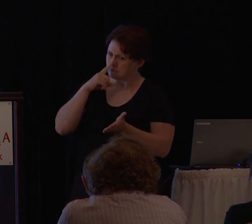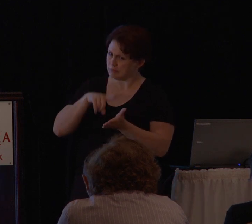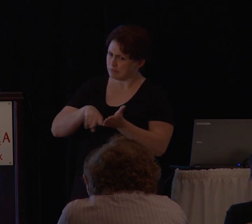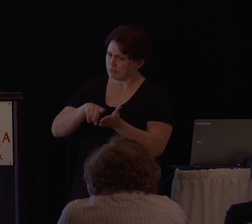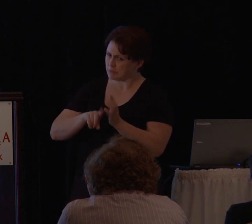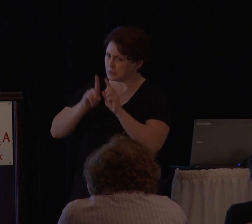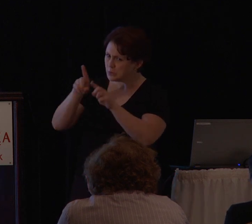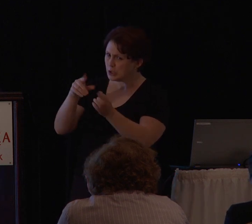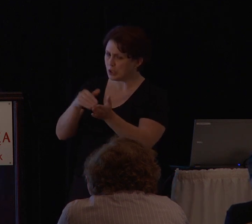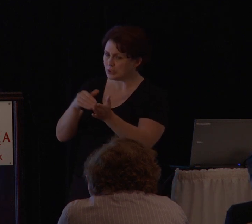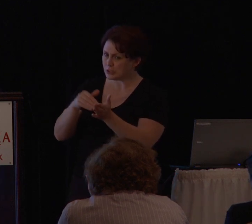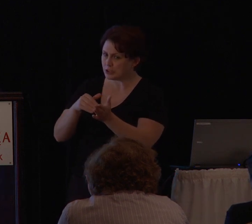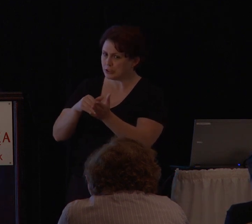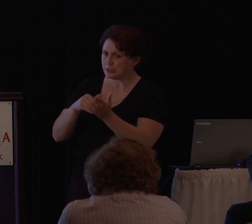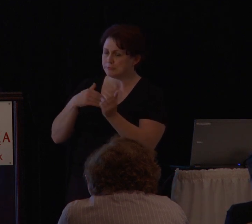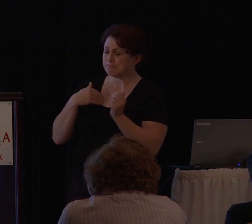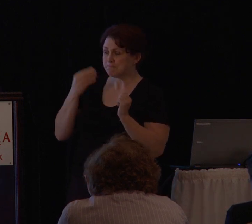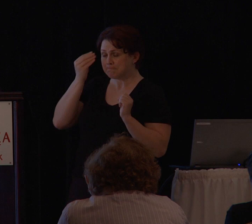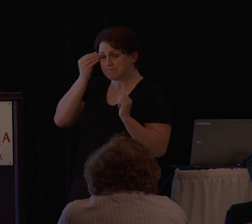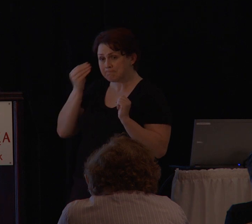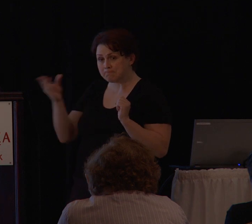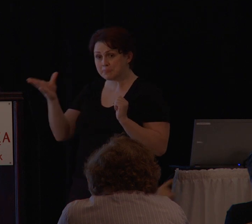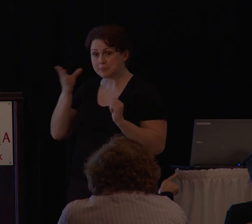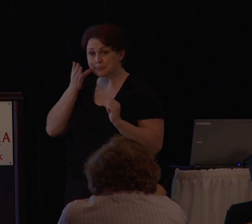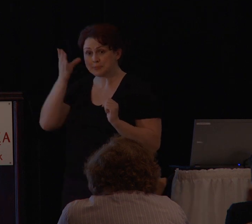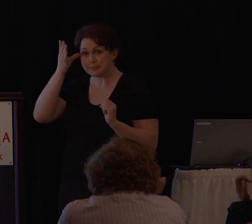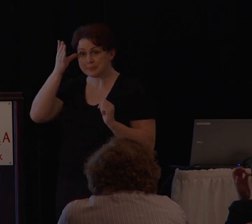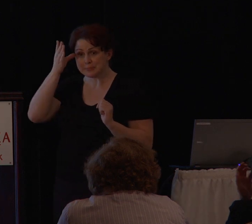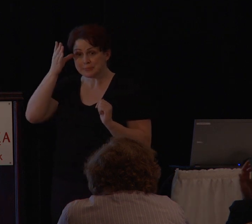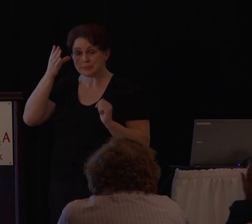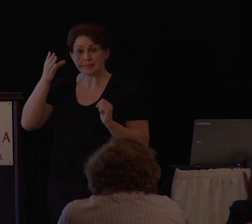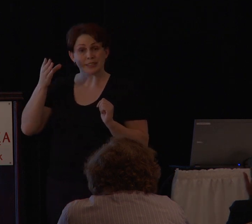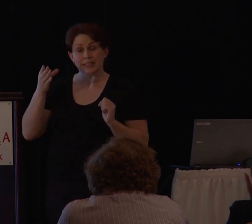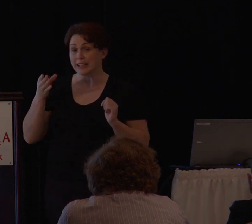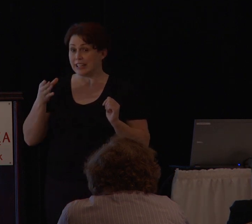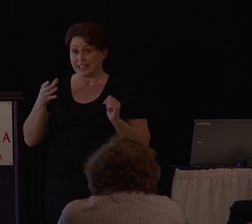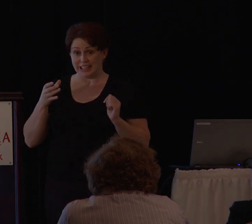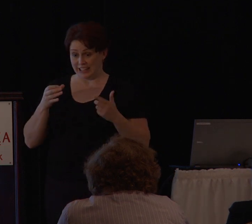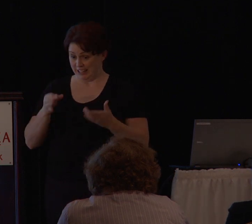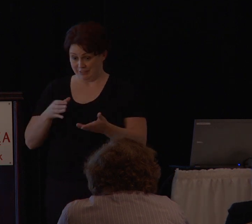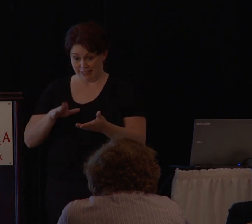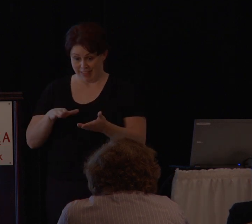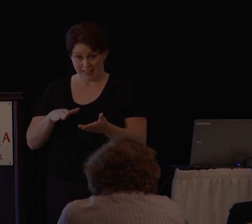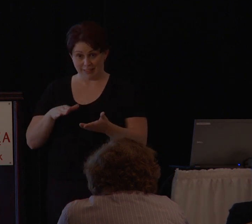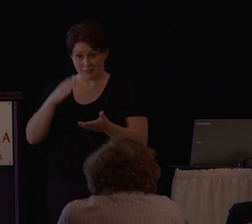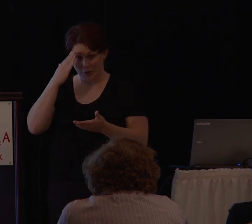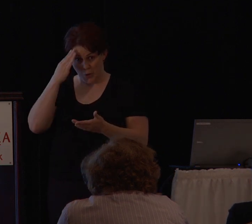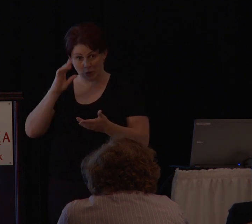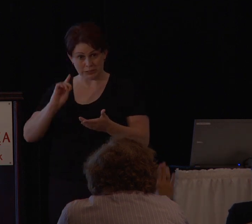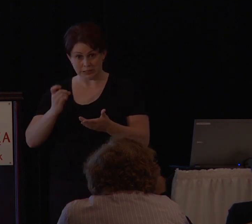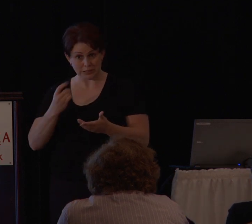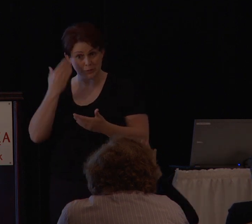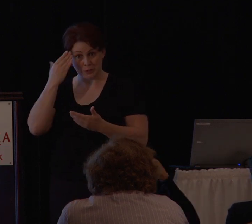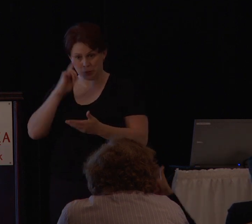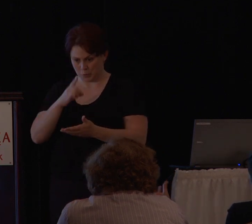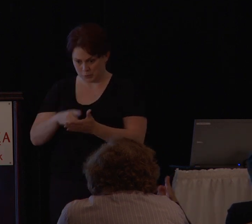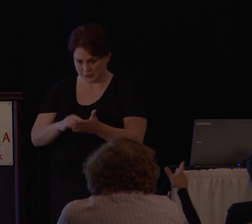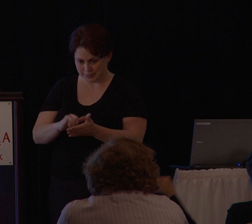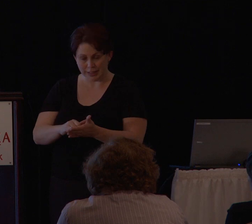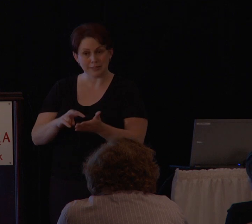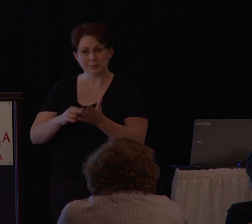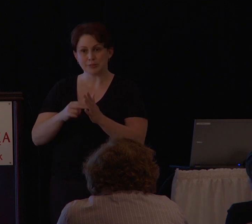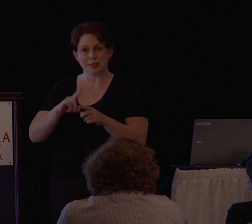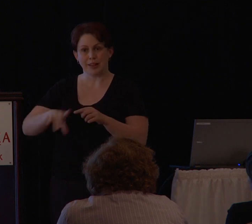it diagnosed, but then the problem is that if you don't have the official diagnosis, you don't have access to those